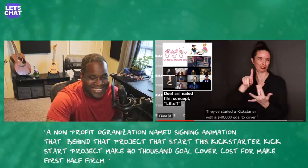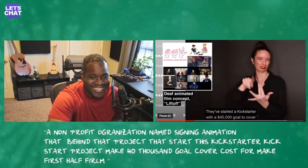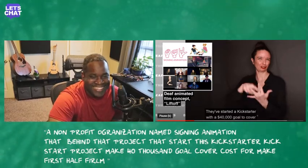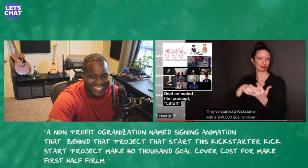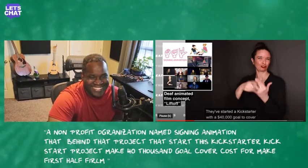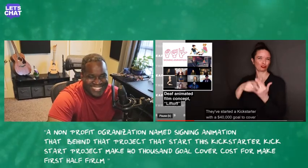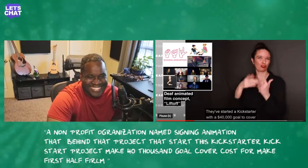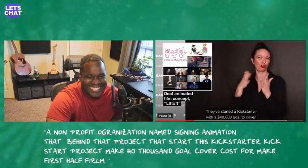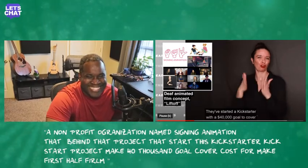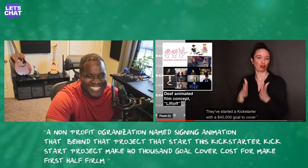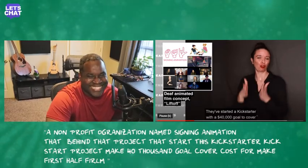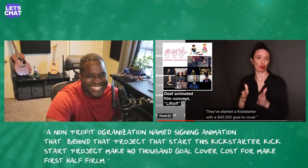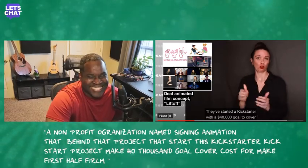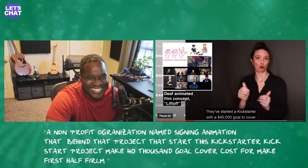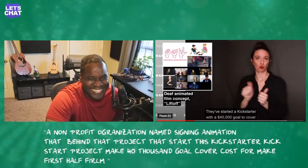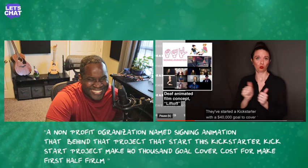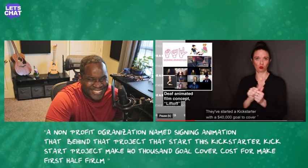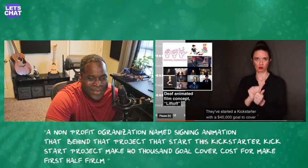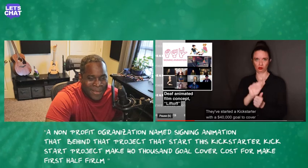Come on.